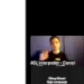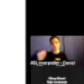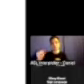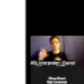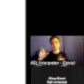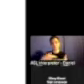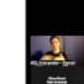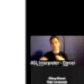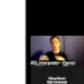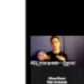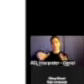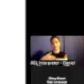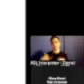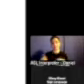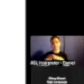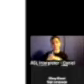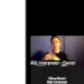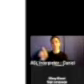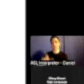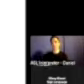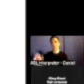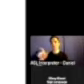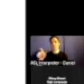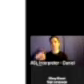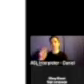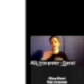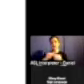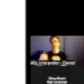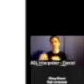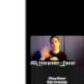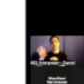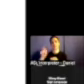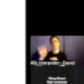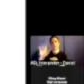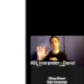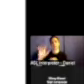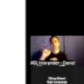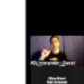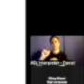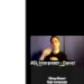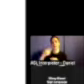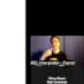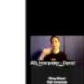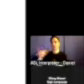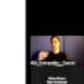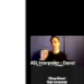up, hover over the number in the upper right-hand corner, and the word join should